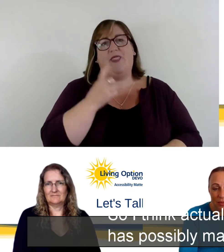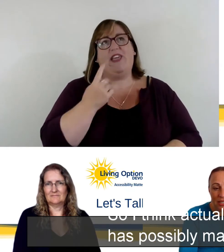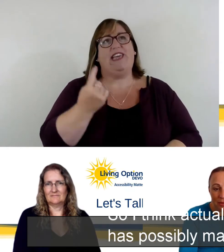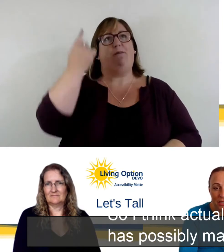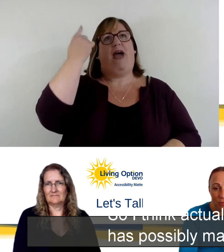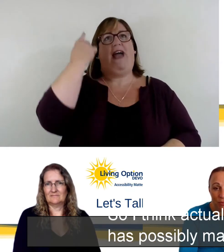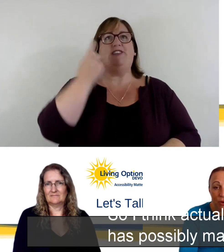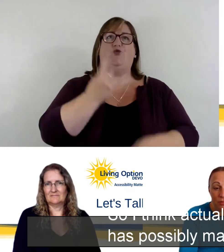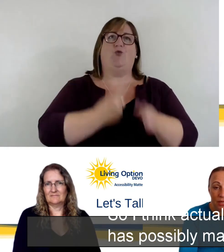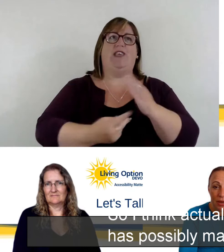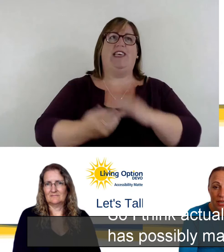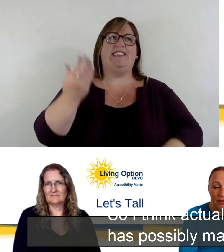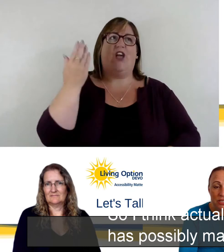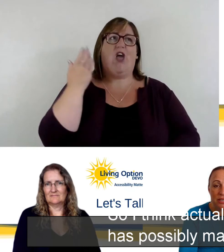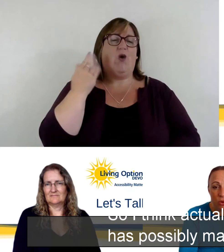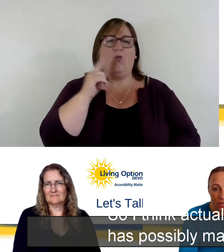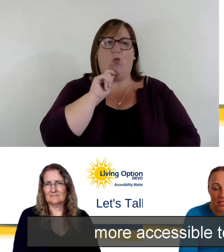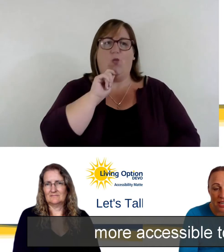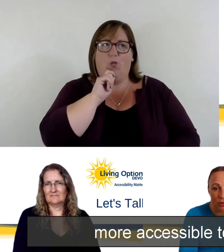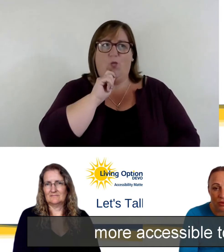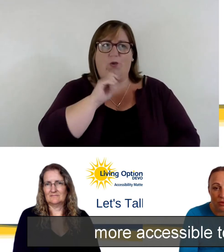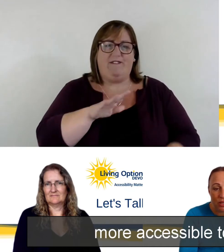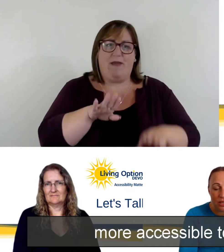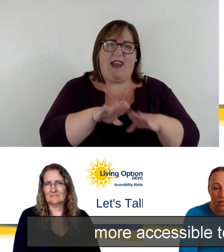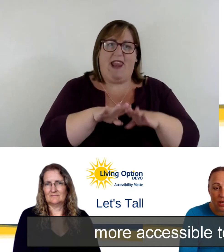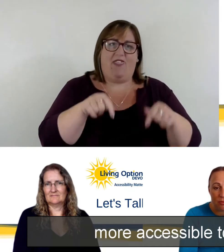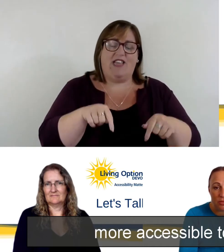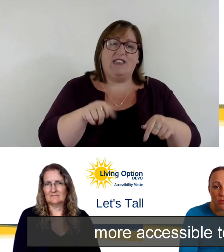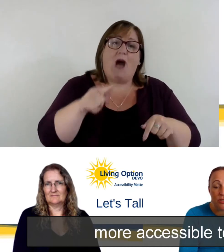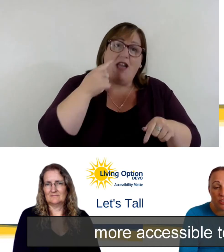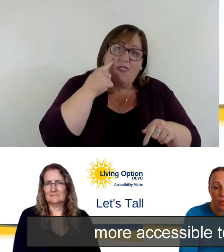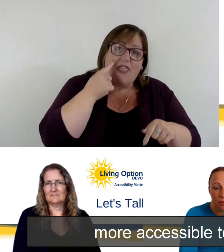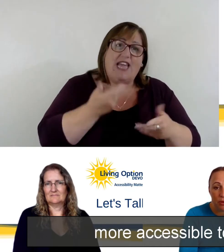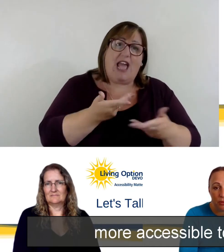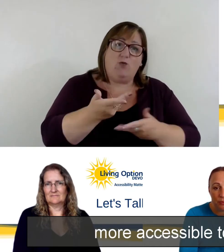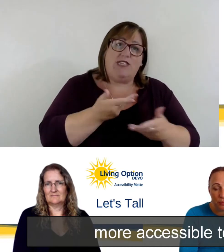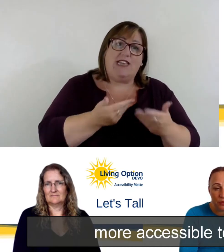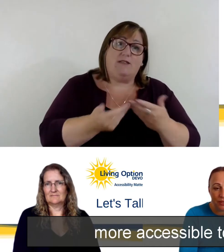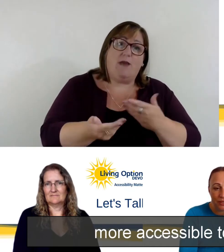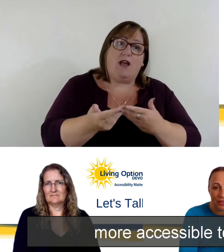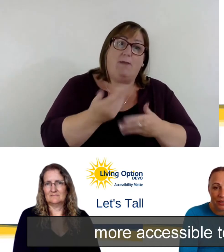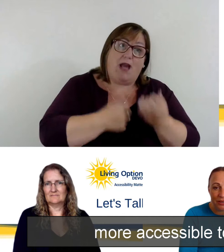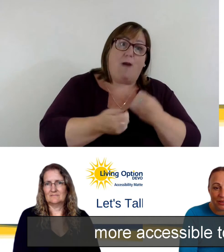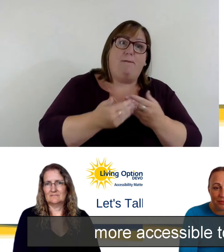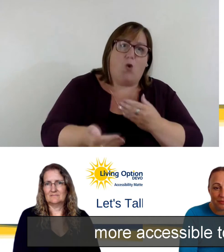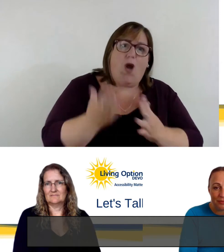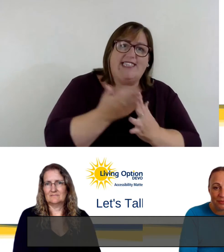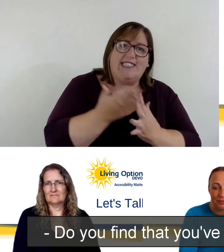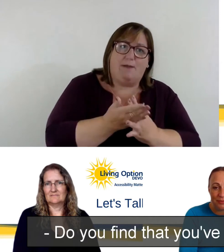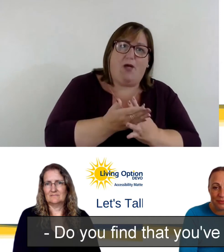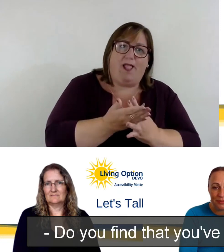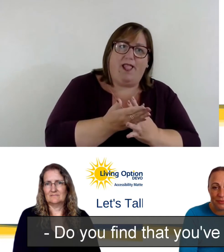think actually the pandemic has possibly made counselling more accessible to a lot of people. Do